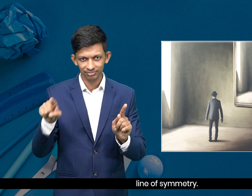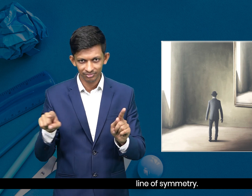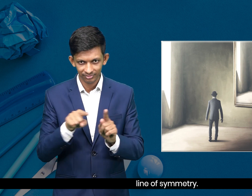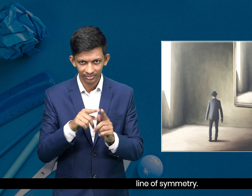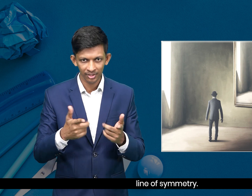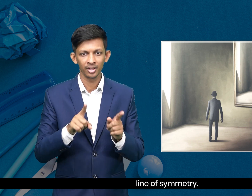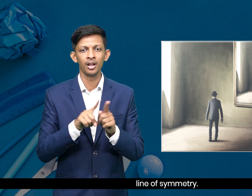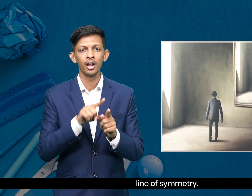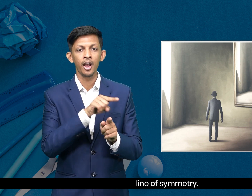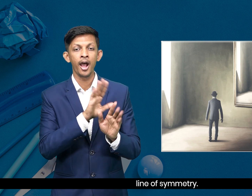of symmetry.